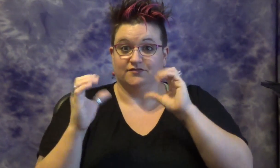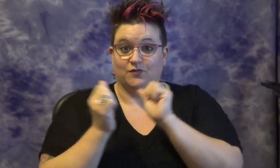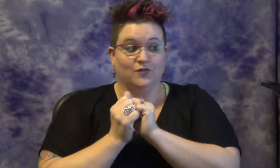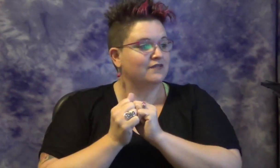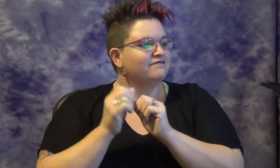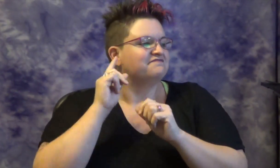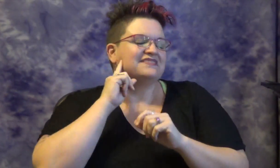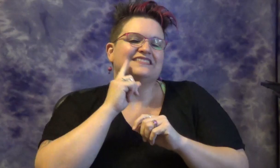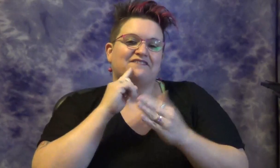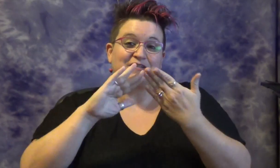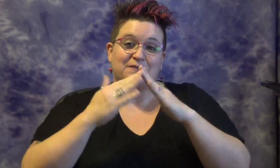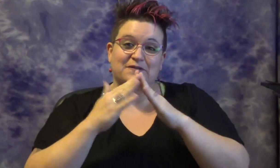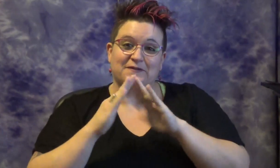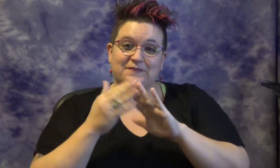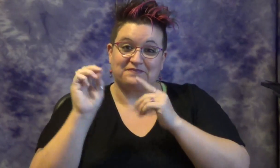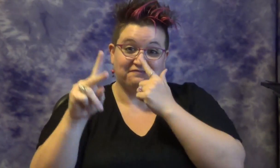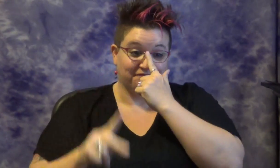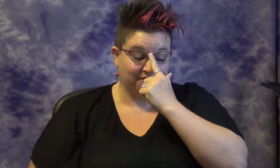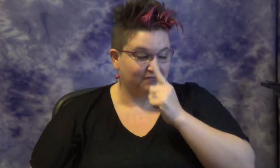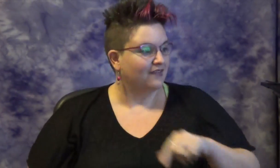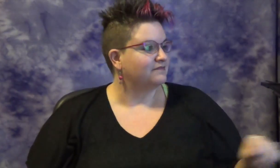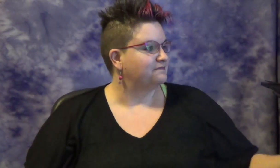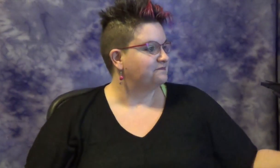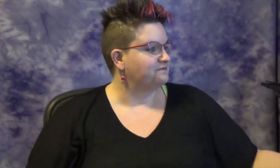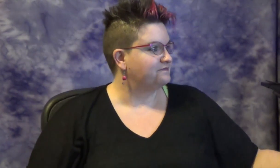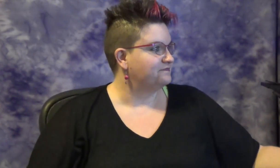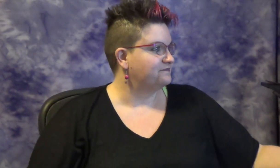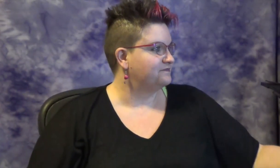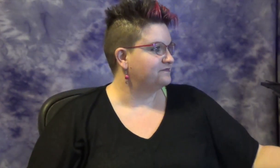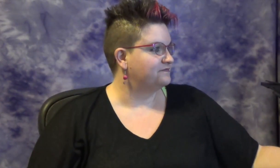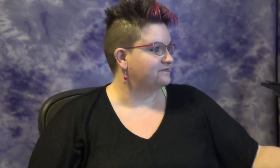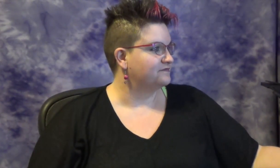And then as well as communication within the deaf community.